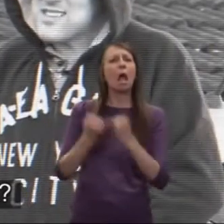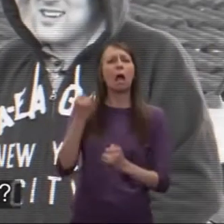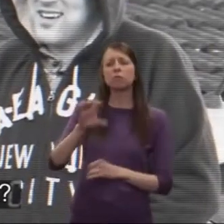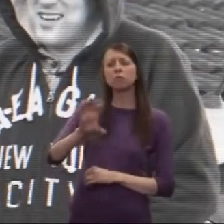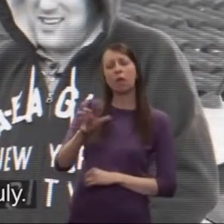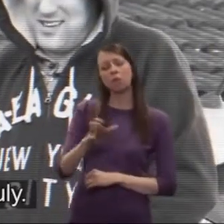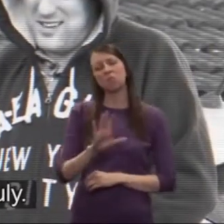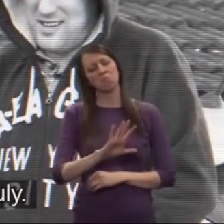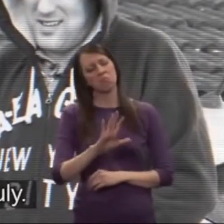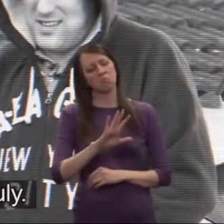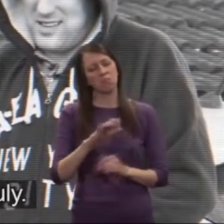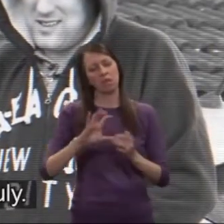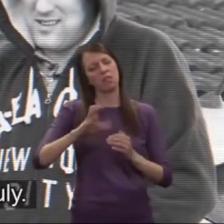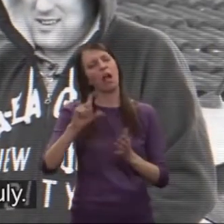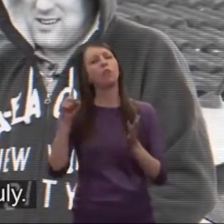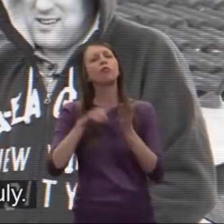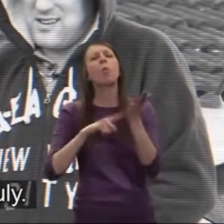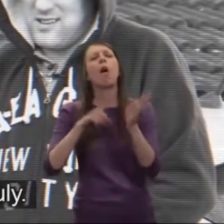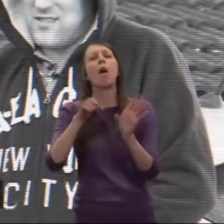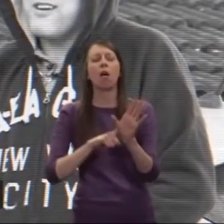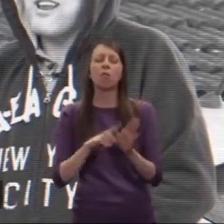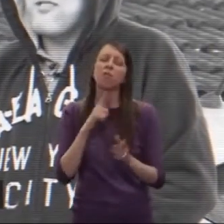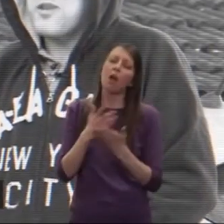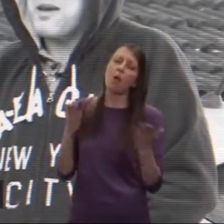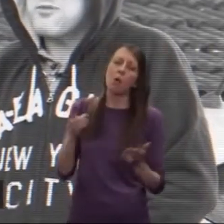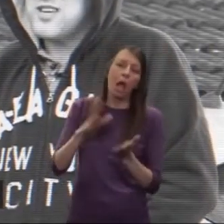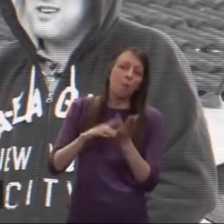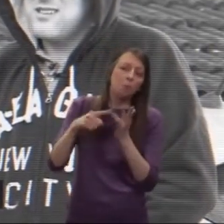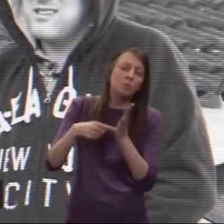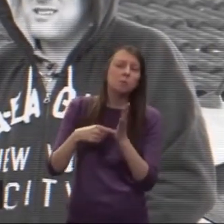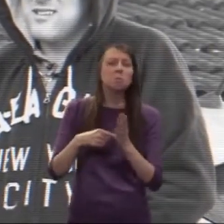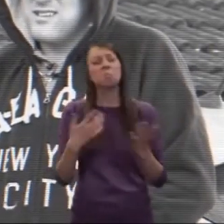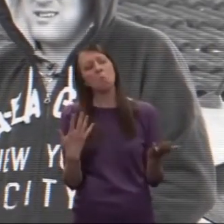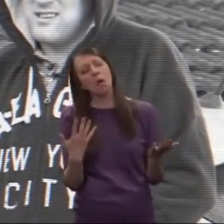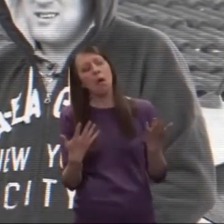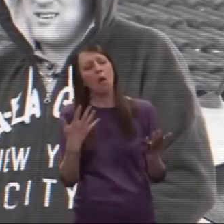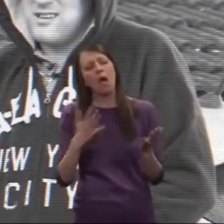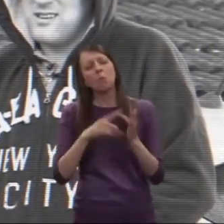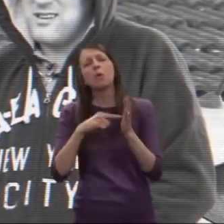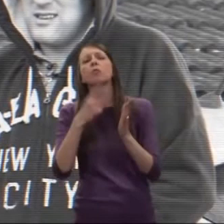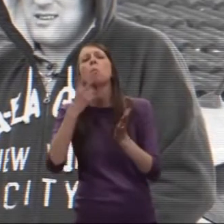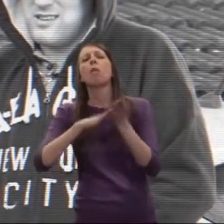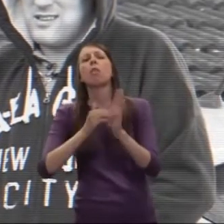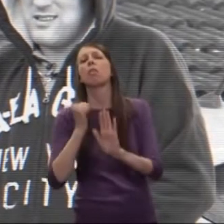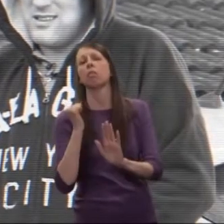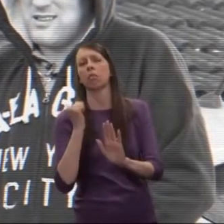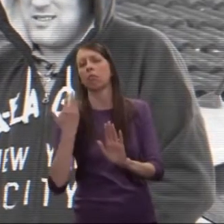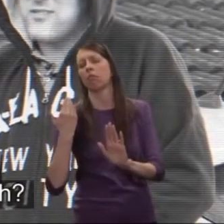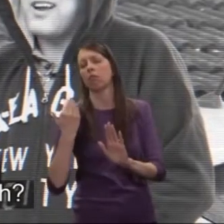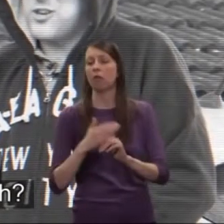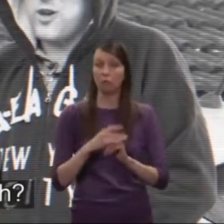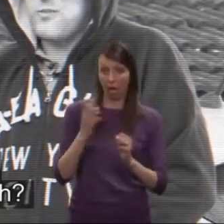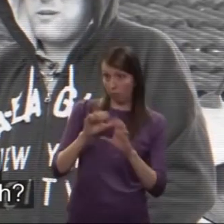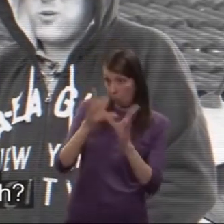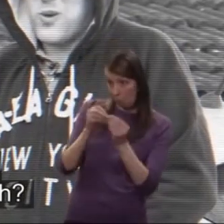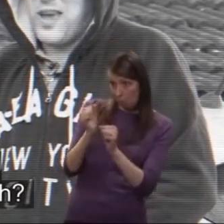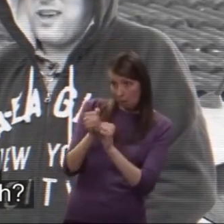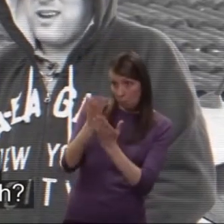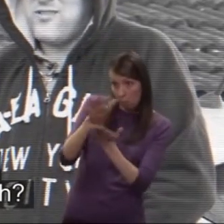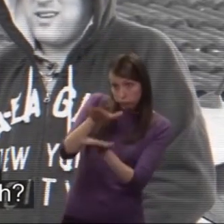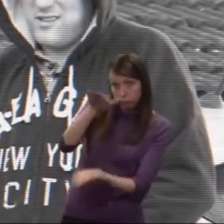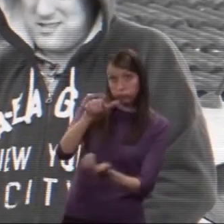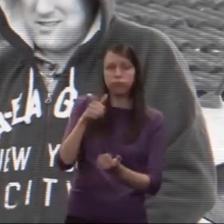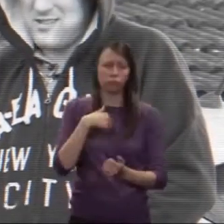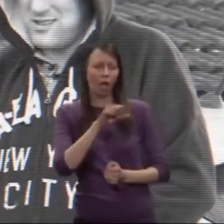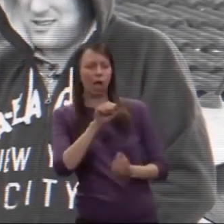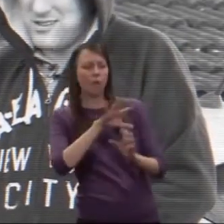So, when was it last taxed? It was last taxed in July. Fair enough. How about the MOT? It was done 2 months ago. Right, so you got